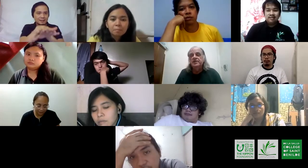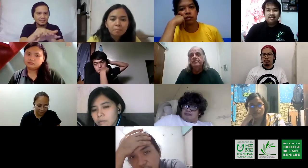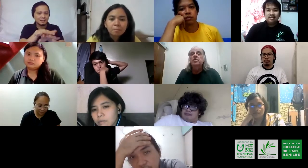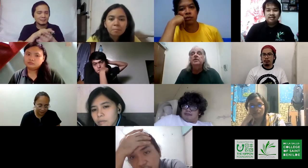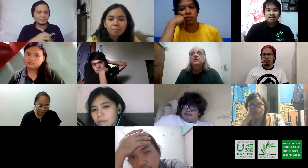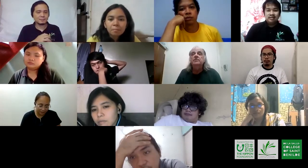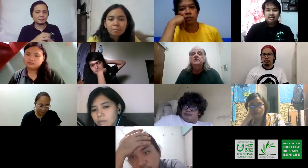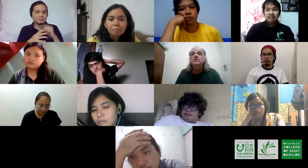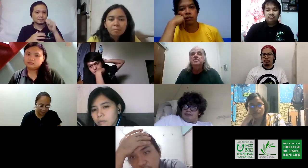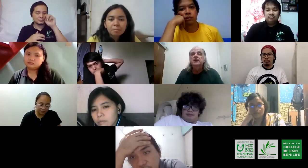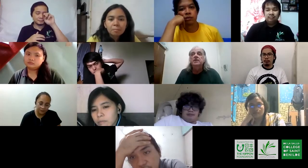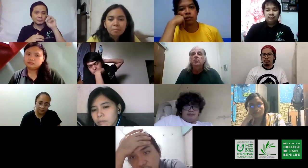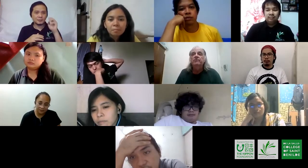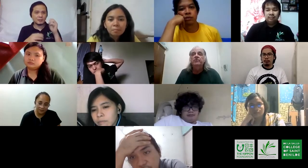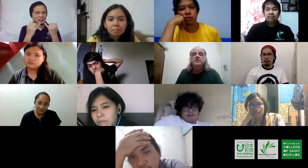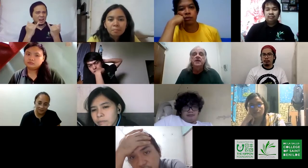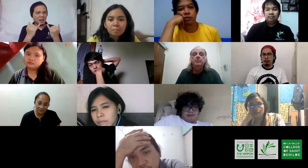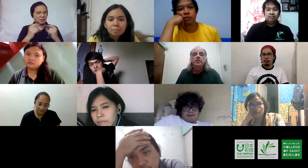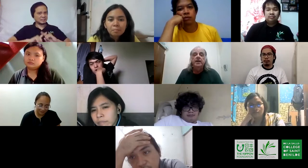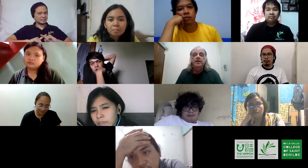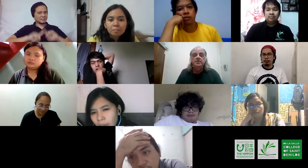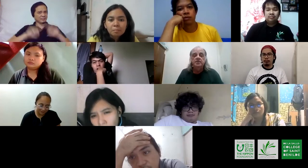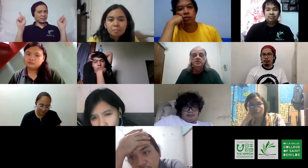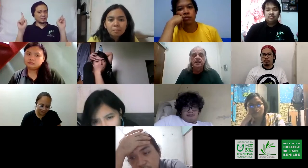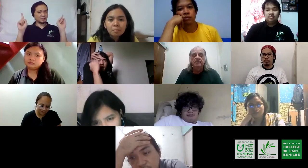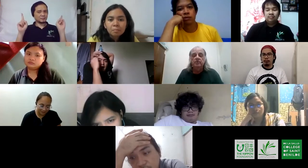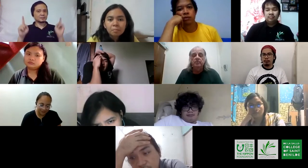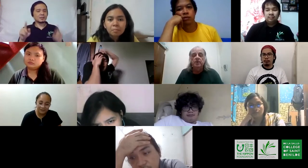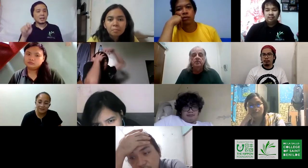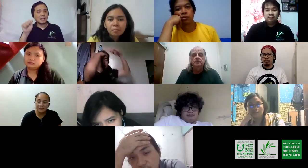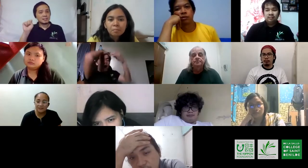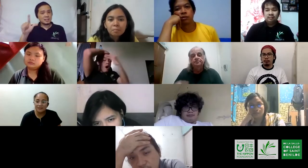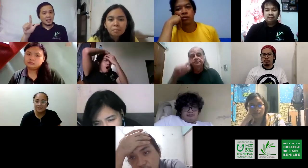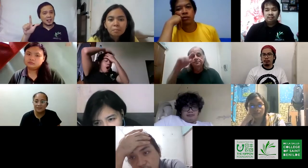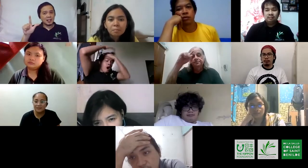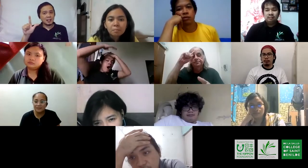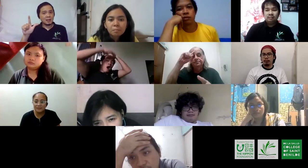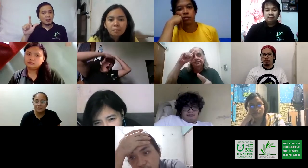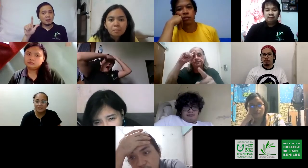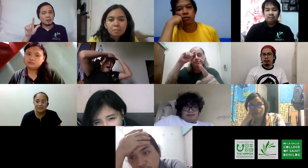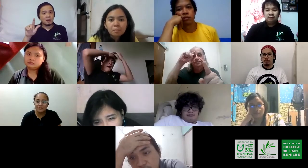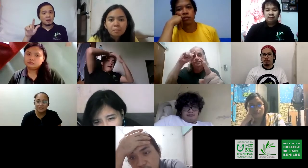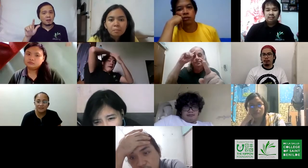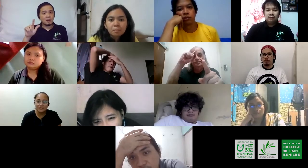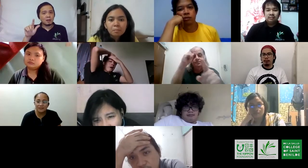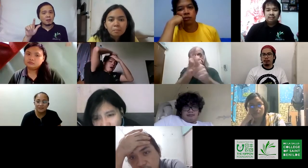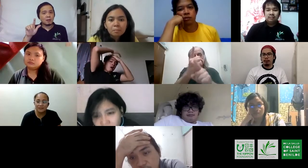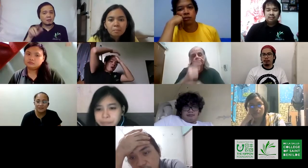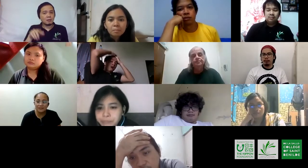it doesn't even look like those signs anymore. For example, the ASL sign for brother